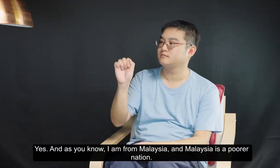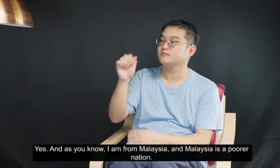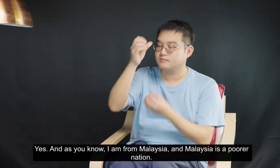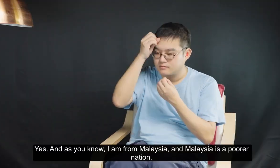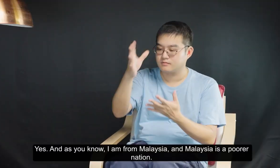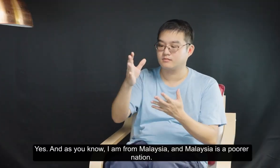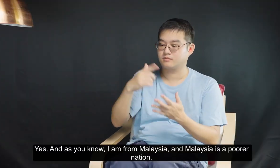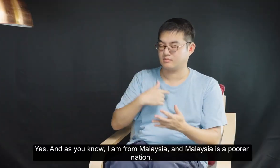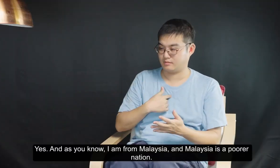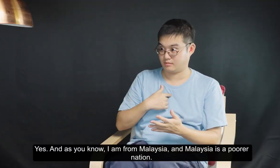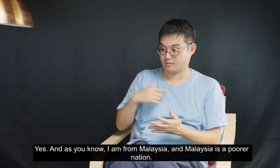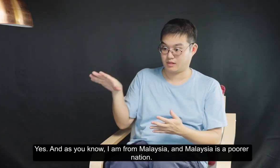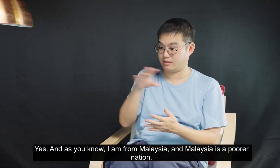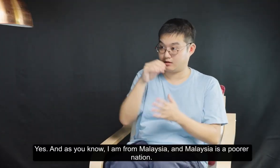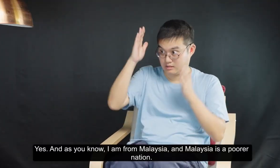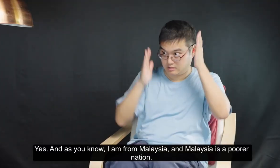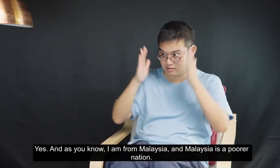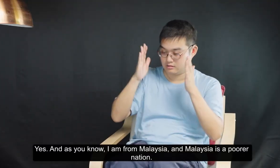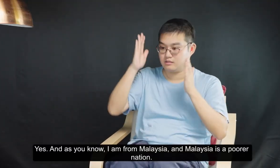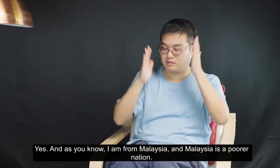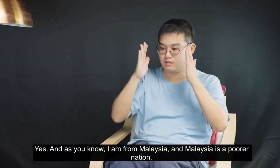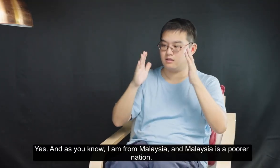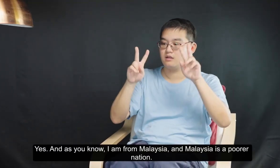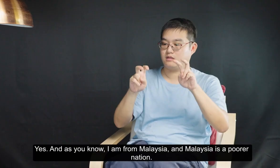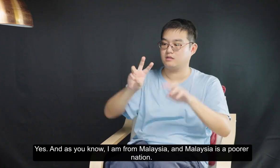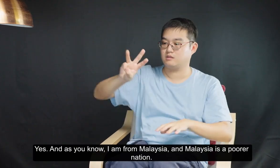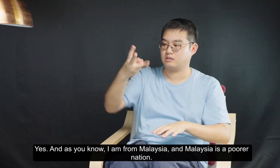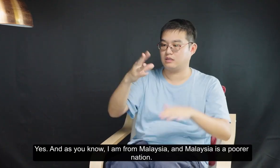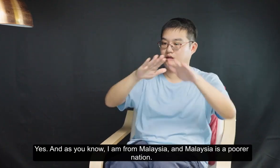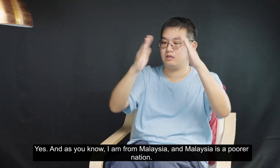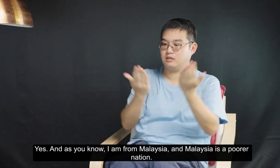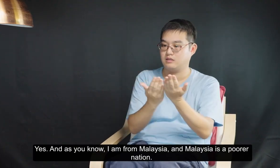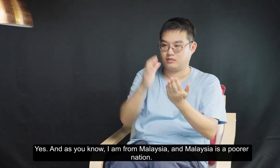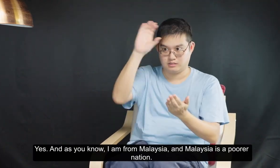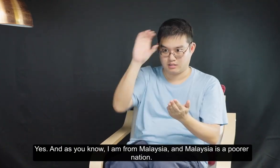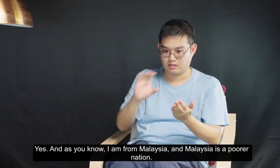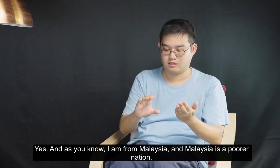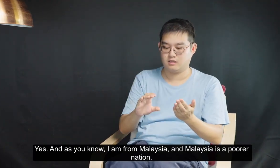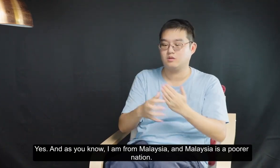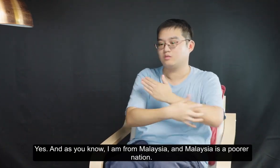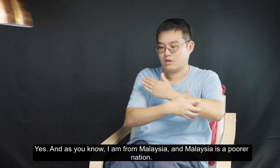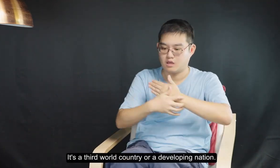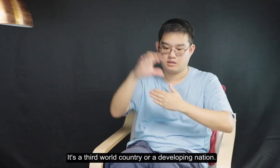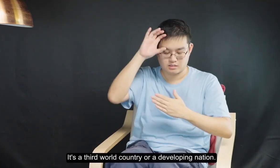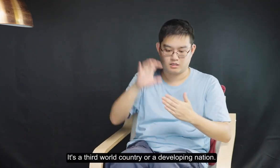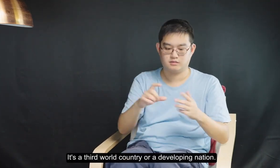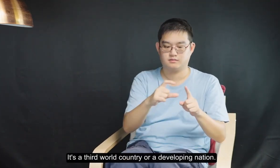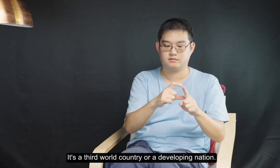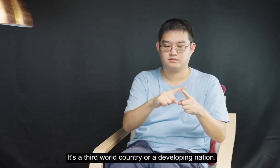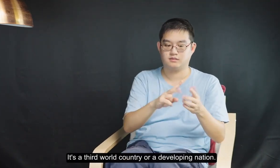Yes. And as you know, I am from Malaysia, and Malaysia is a poorer nation. It's a third world country